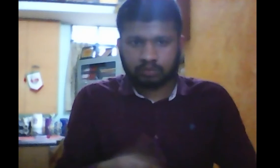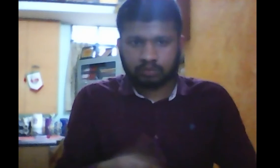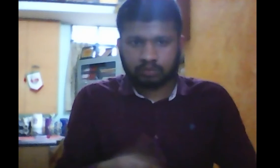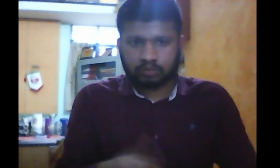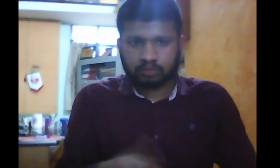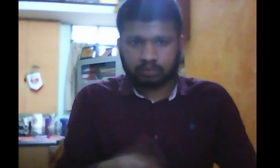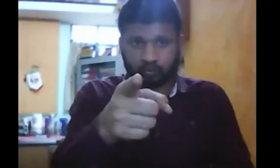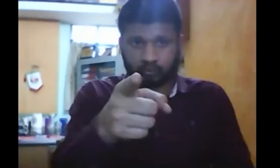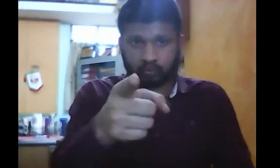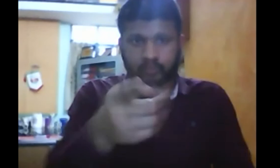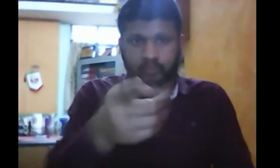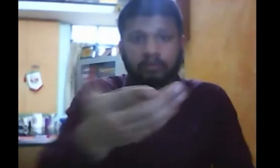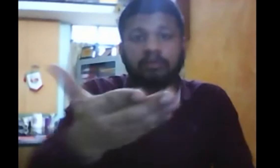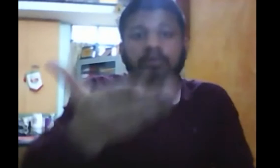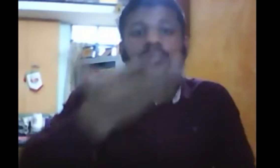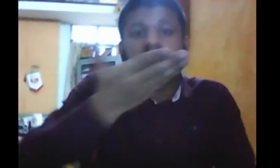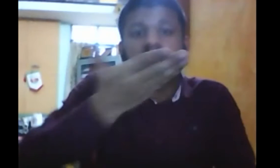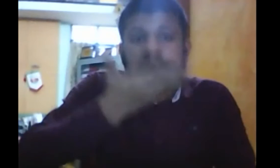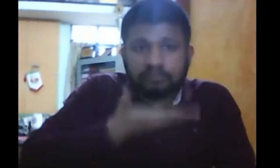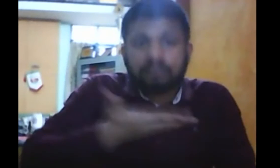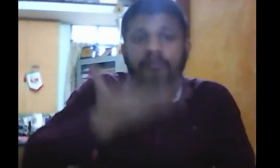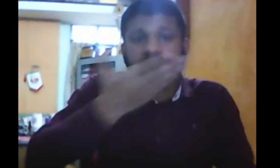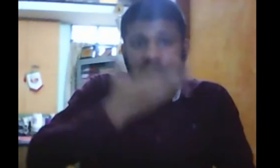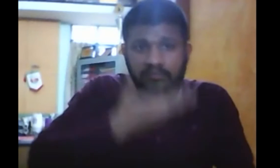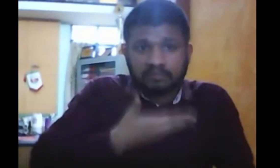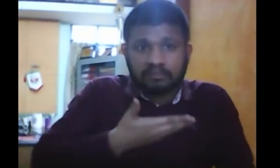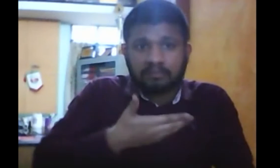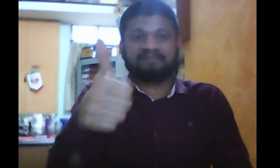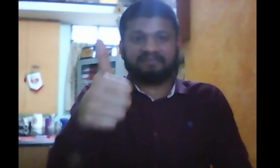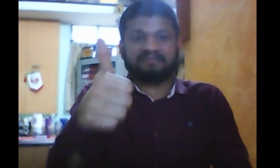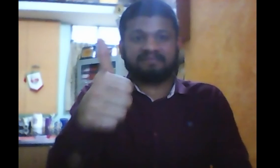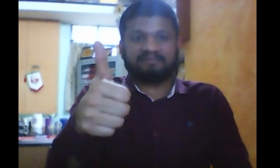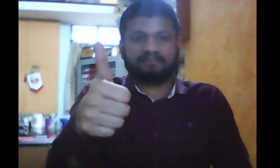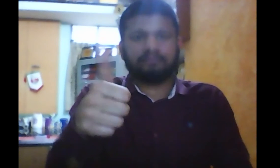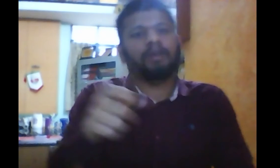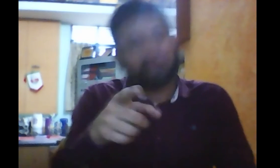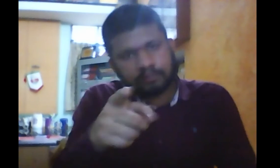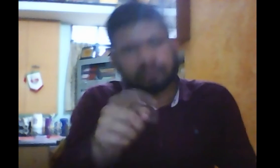I didn't hear you. What were you saying? So this is you taught well,